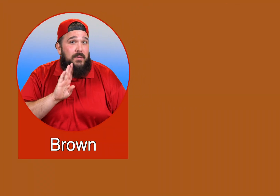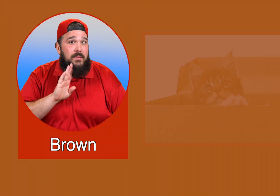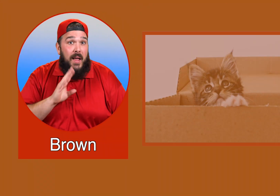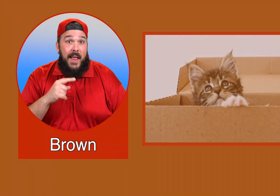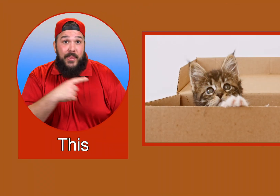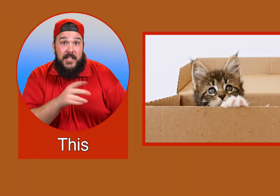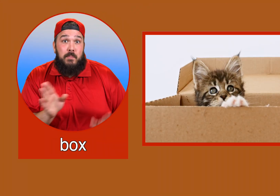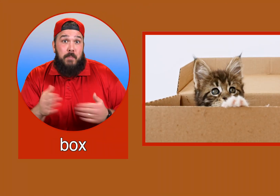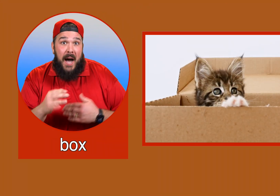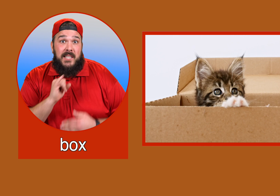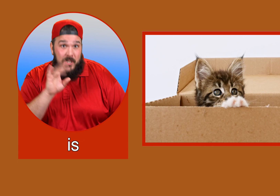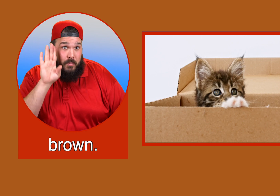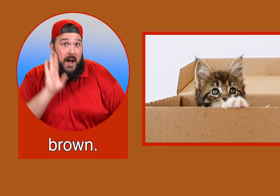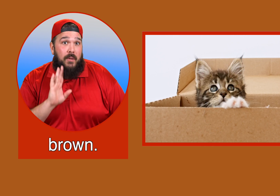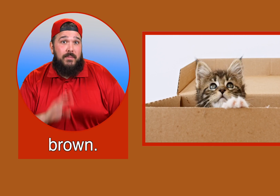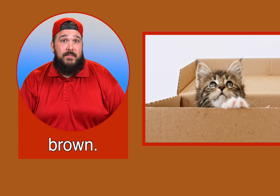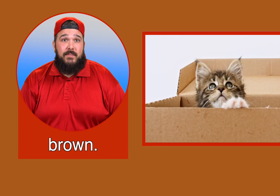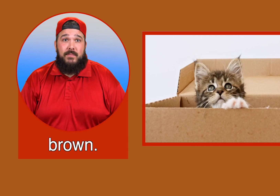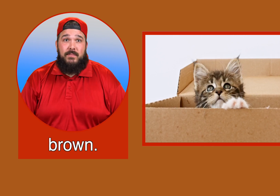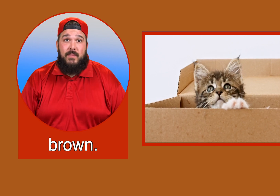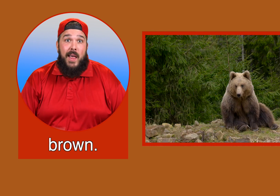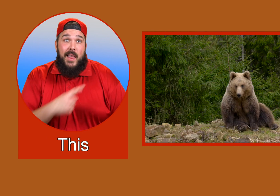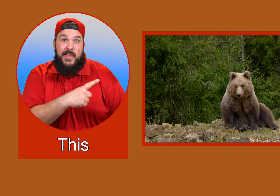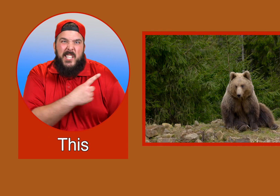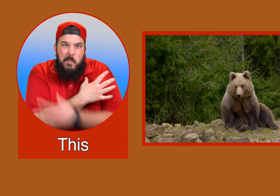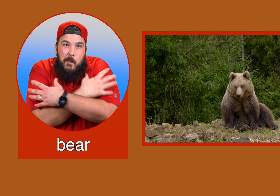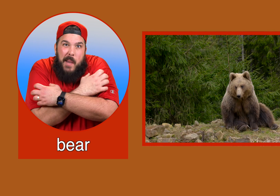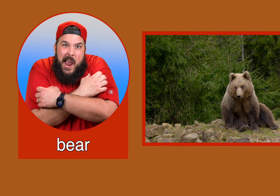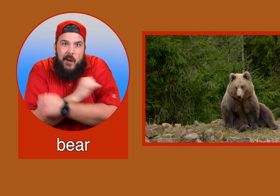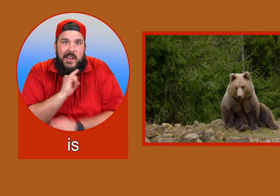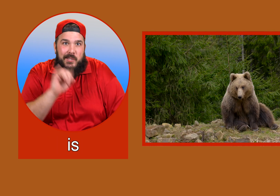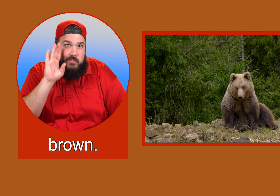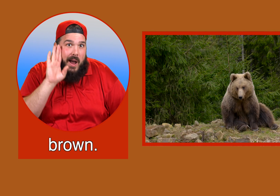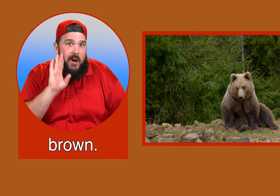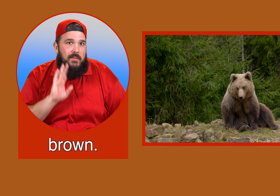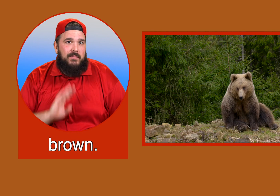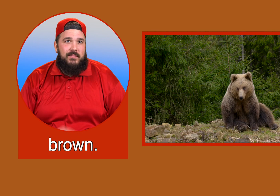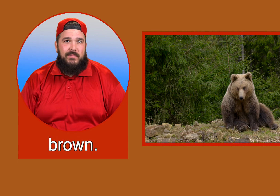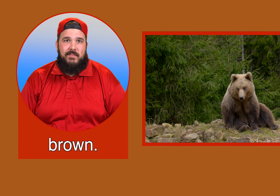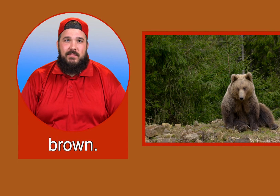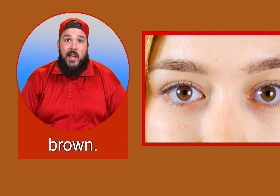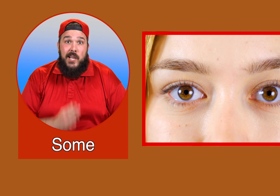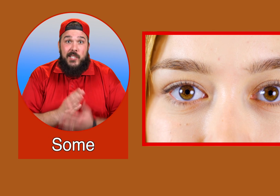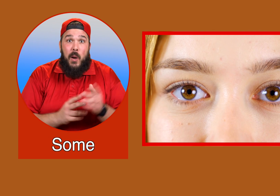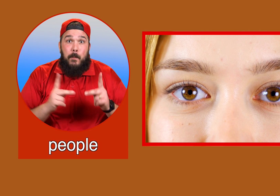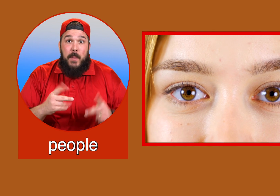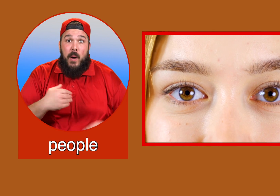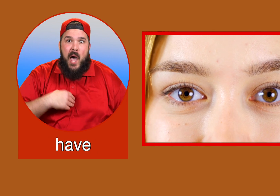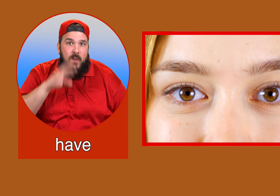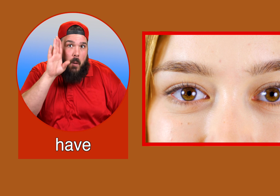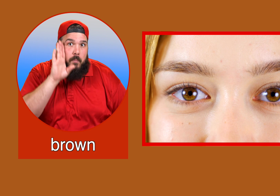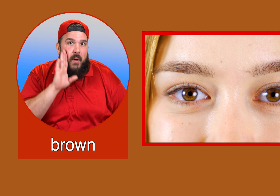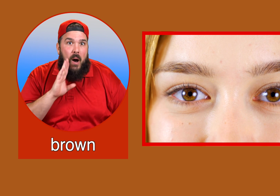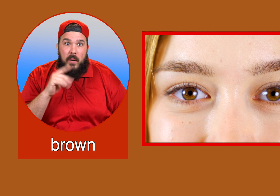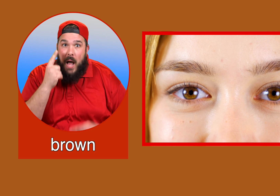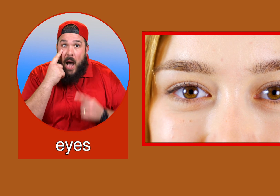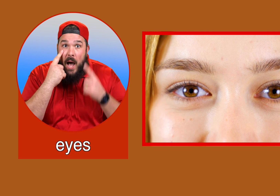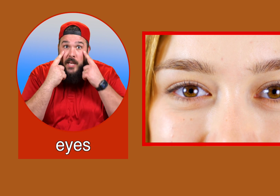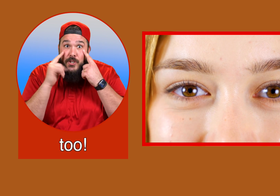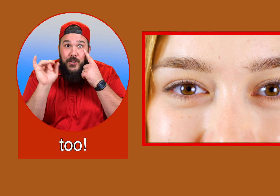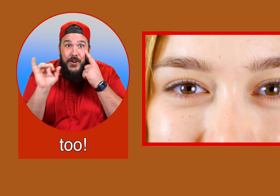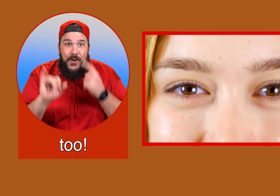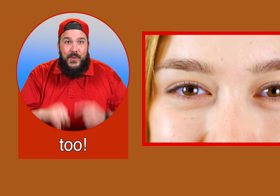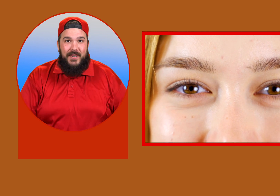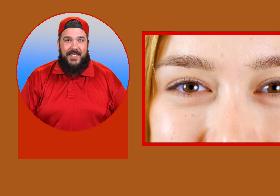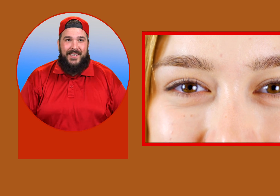Brown. This box is brown. This bear is brown. Some people have brown